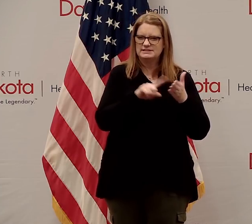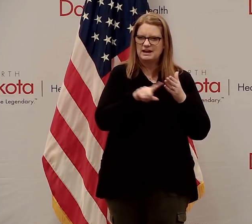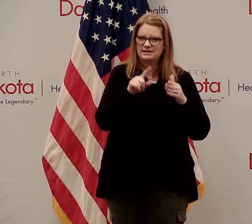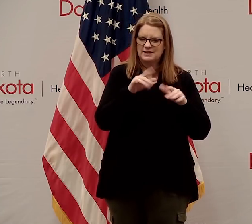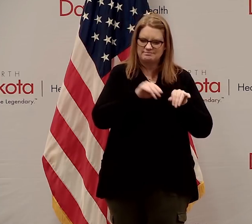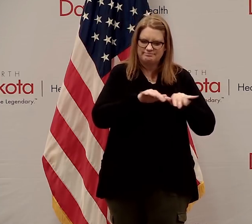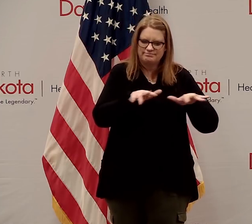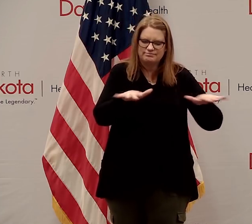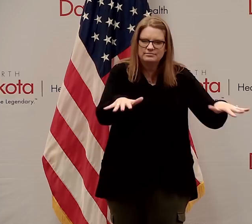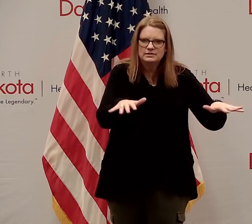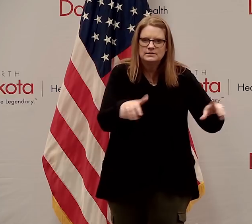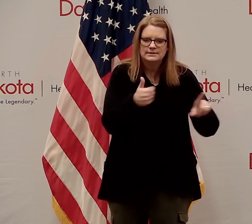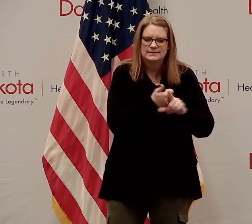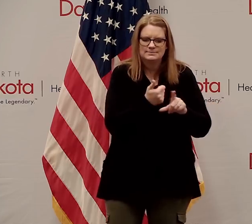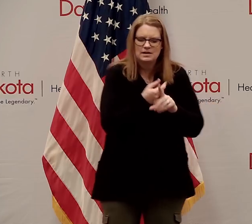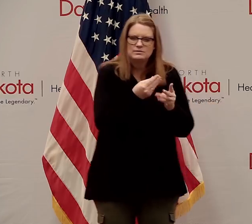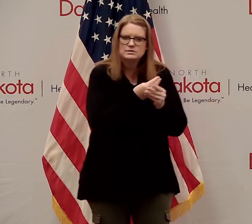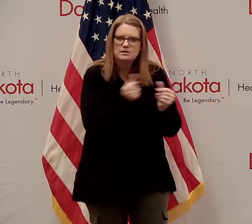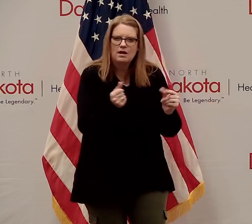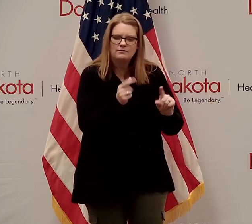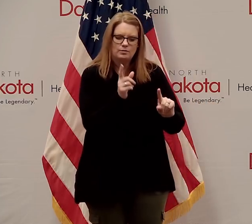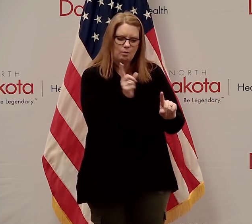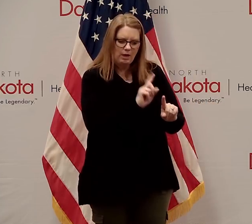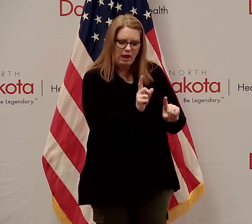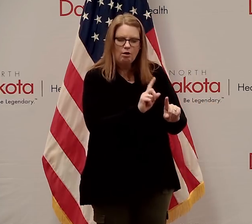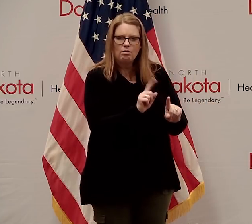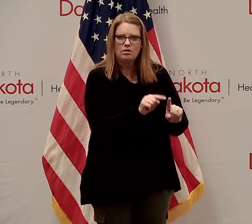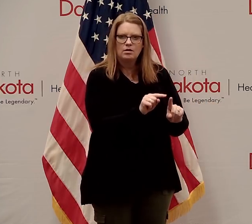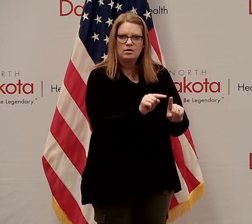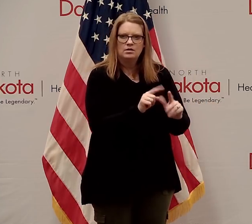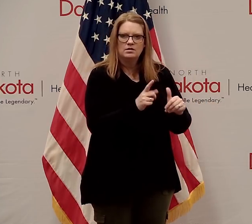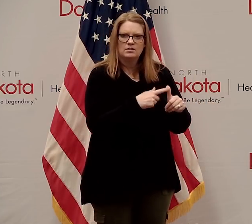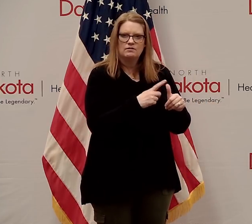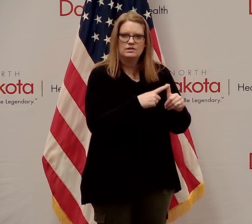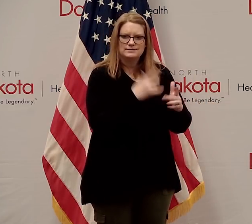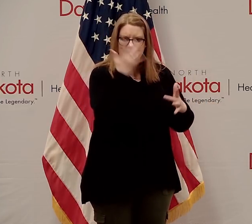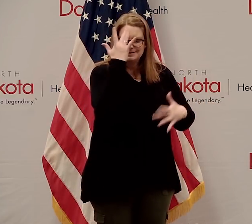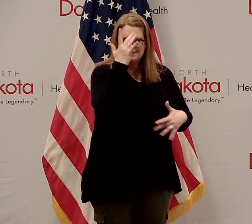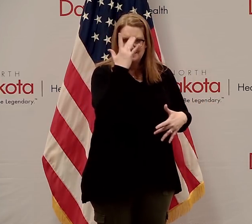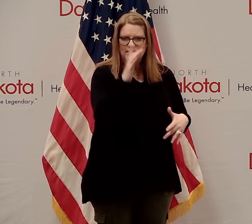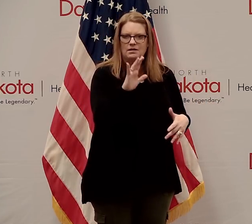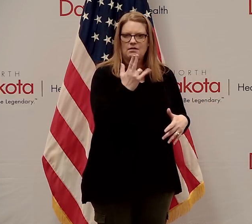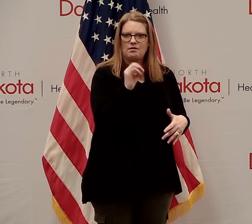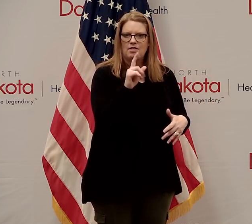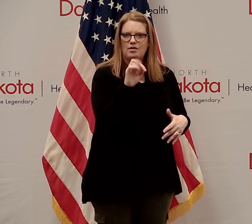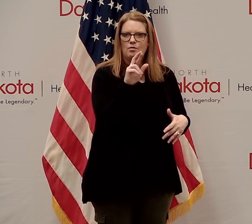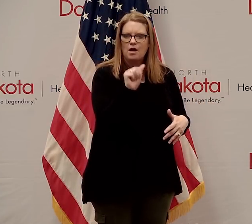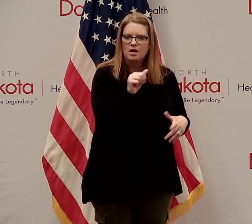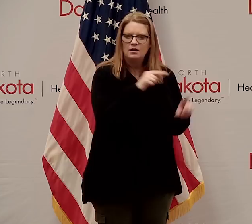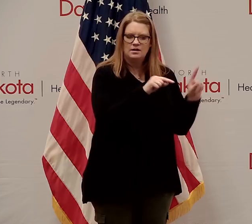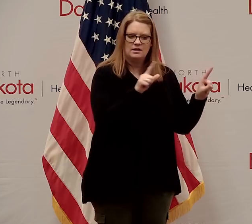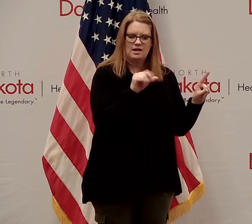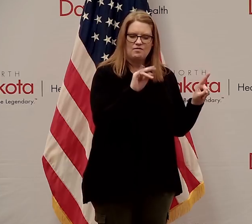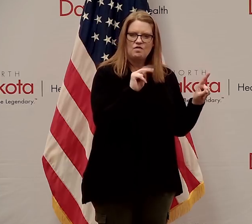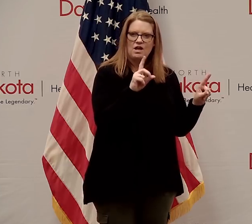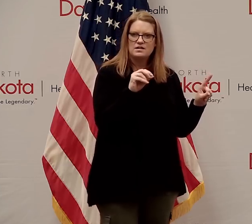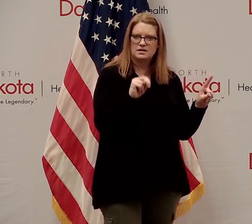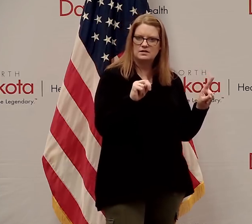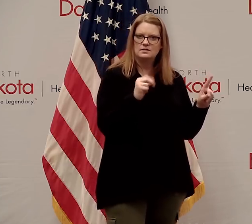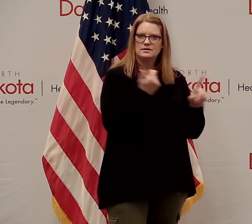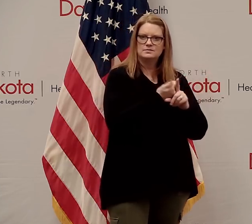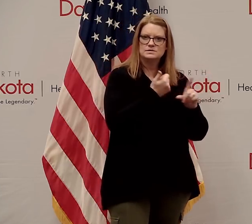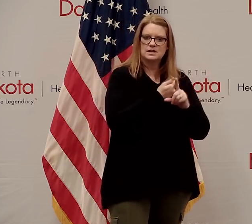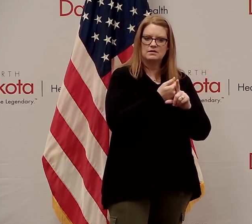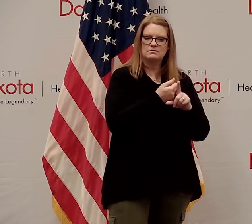actually solve the source in the origin of a disease, cholera in this case, in London, by really tracking